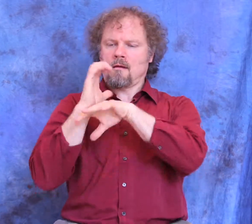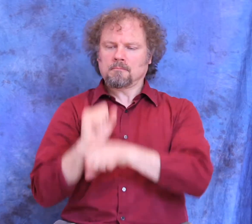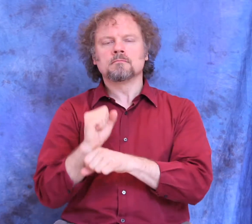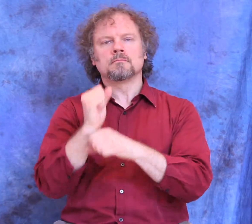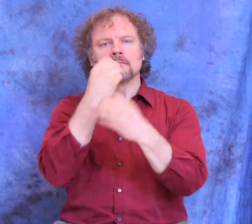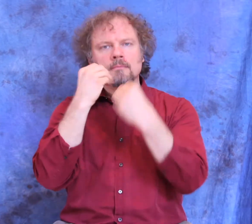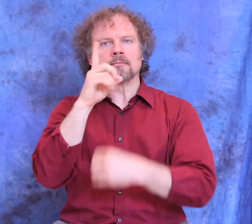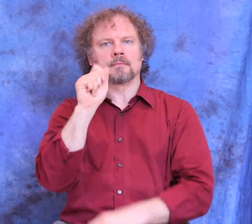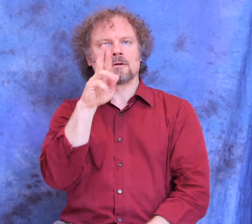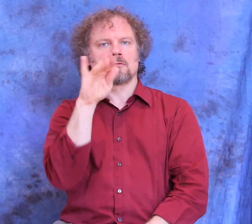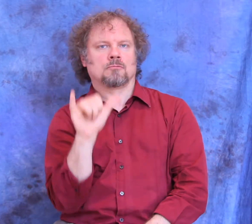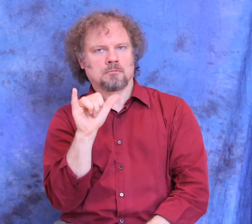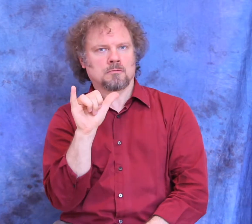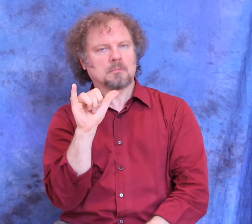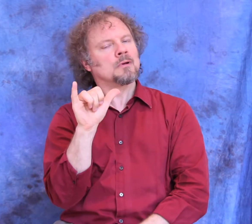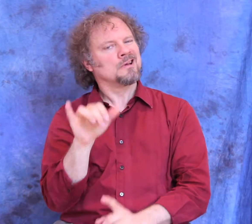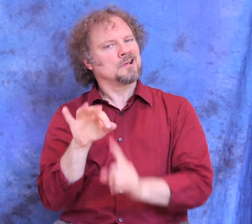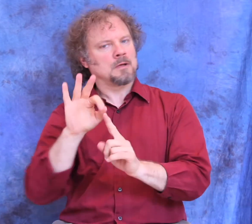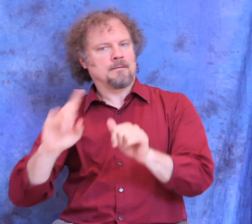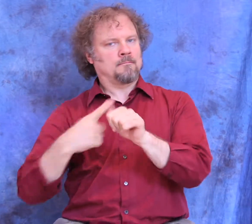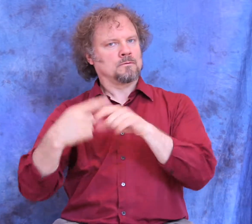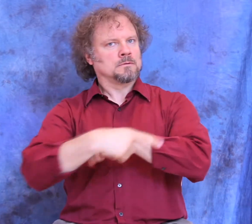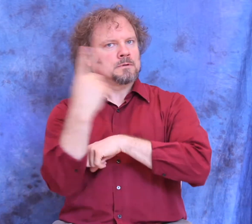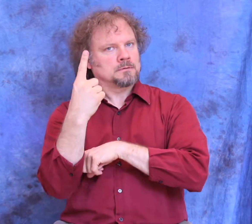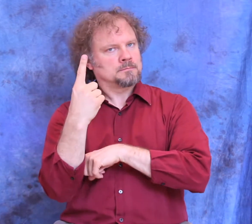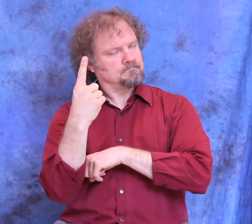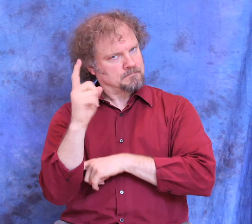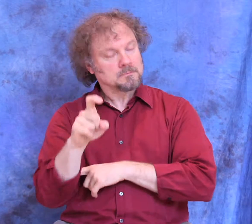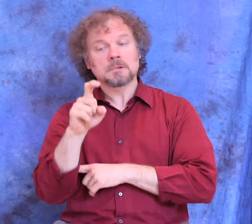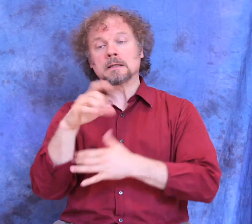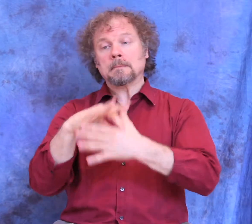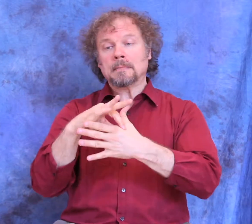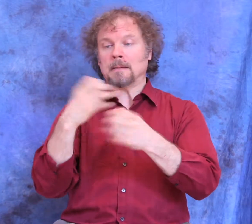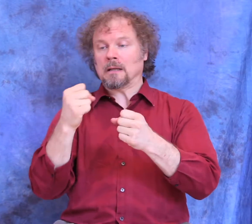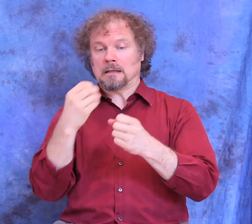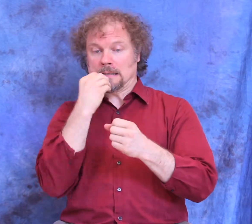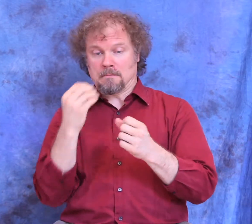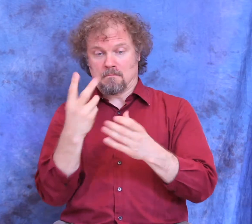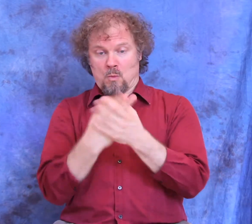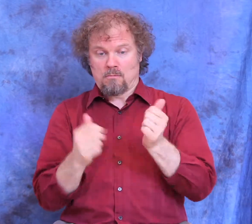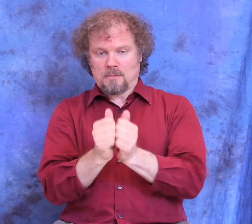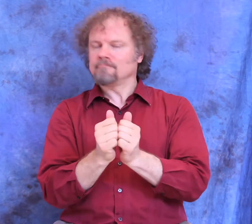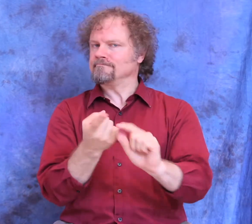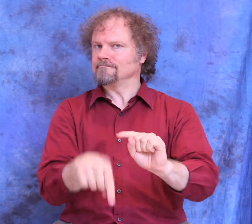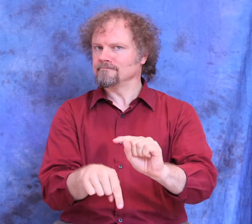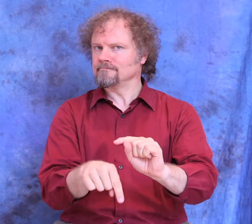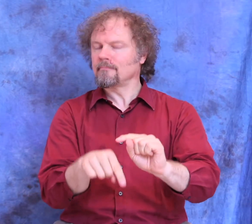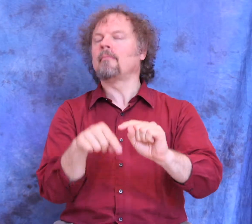foods, especially on the first day. Meat and milk cannot be eaten together. Therefore, the meals